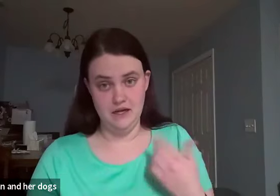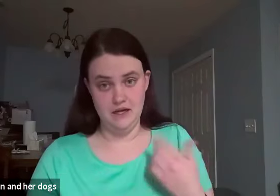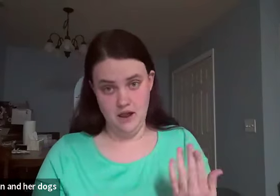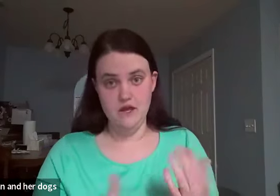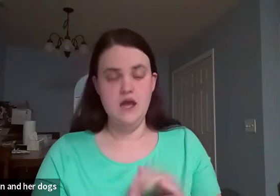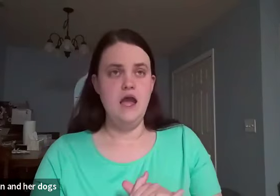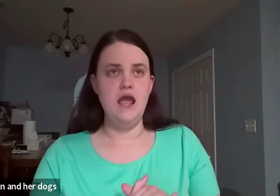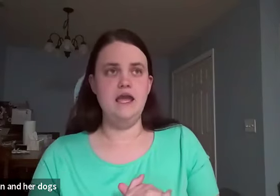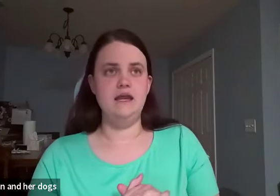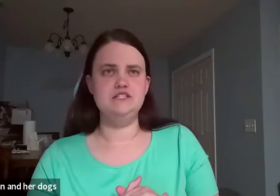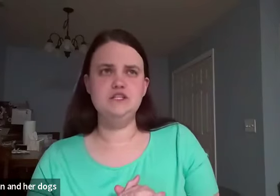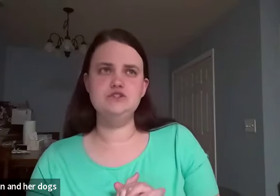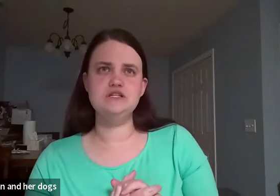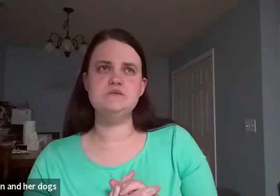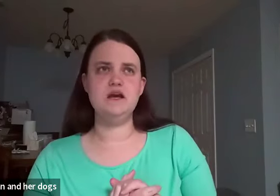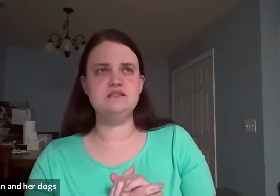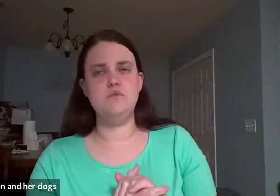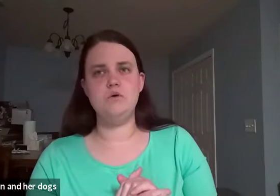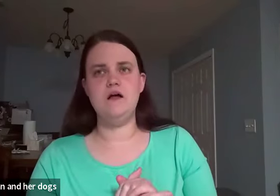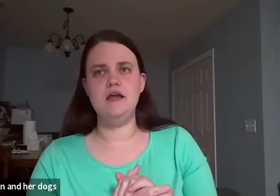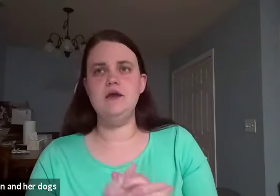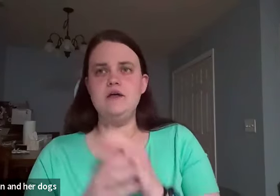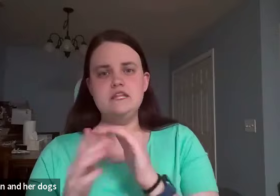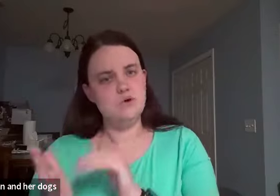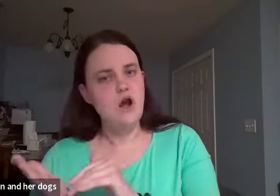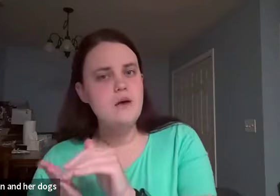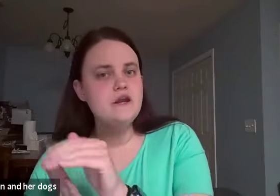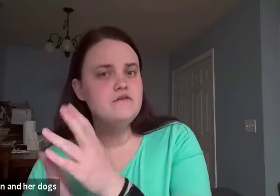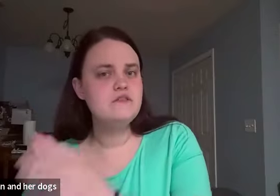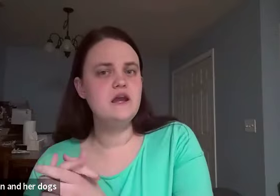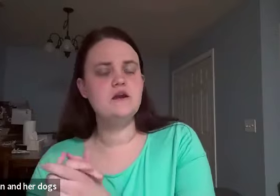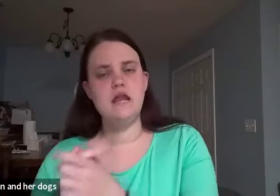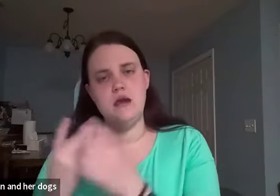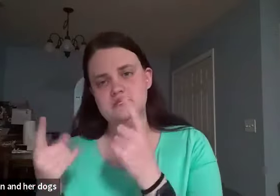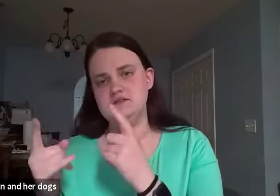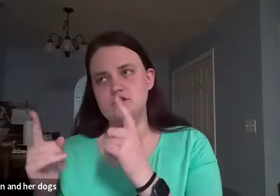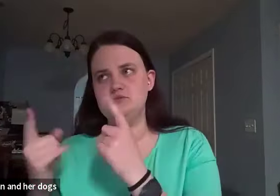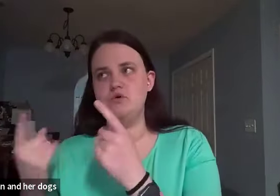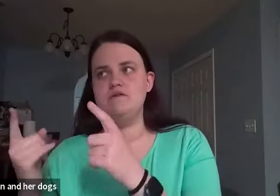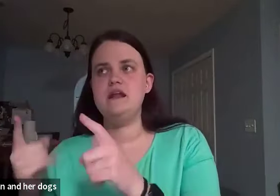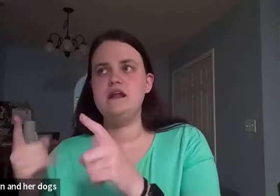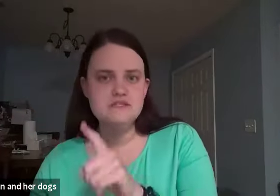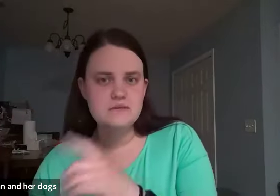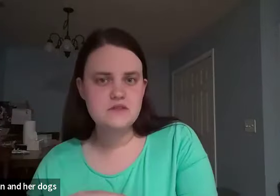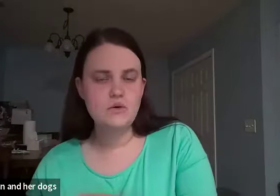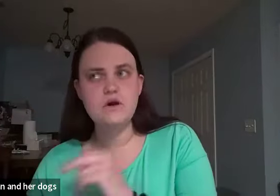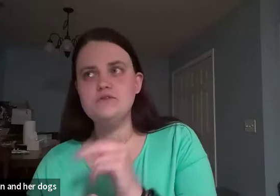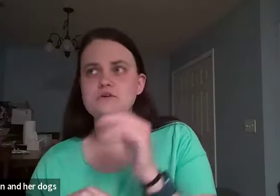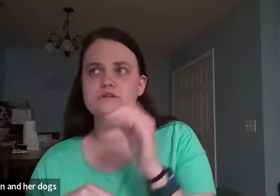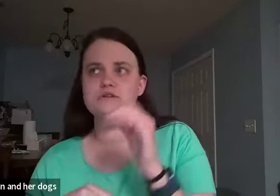may not have. And it's usually it's because of more like it's more common over there. It happens, there's more of it happens up the north or